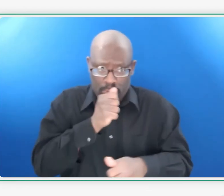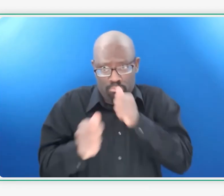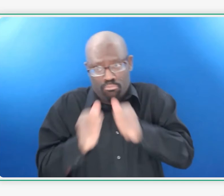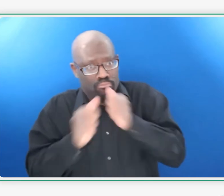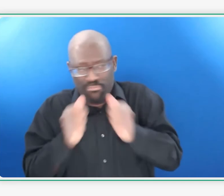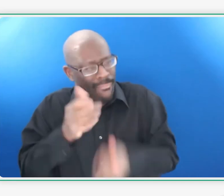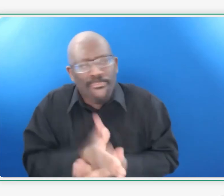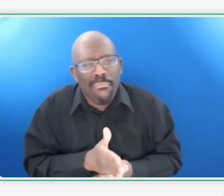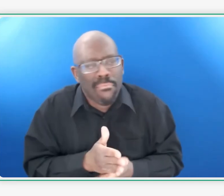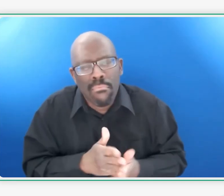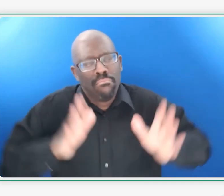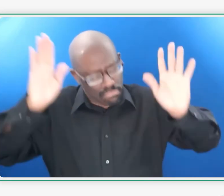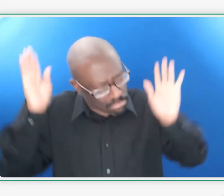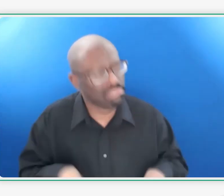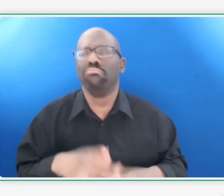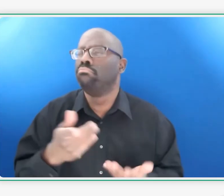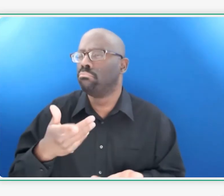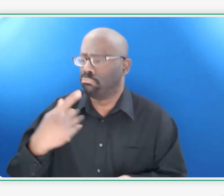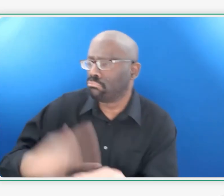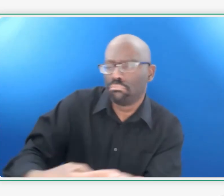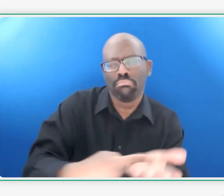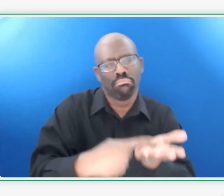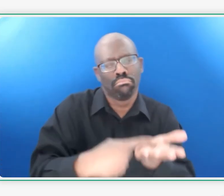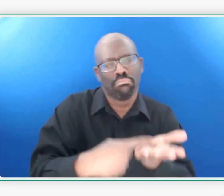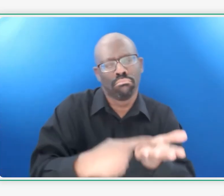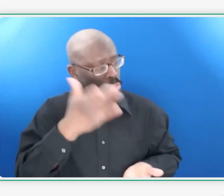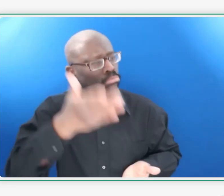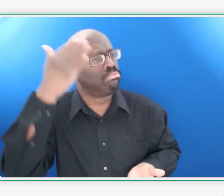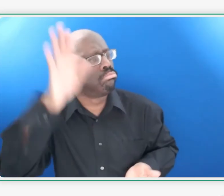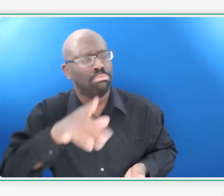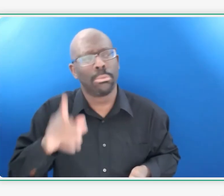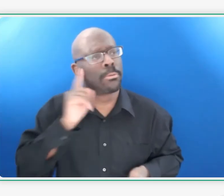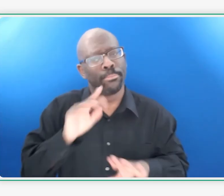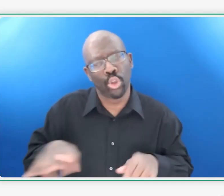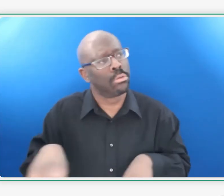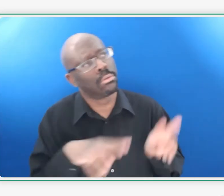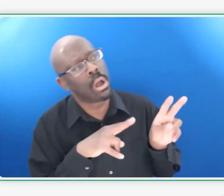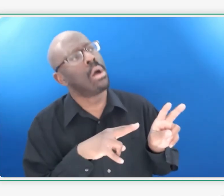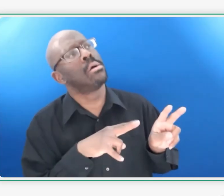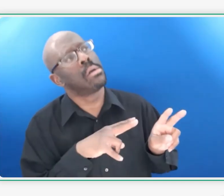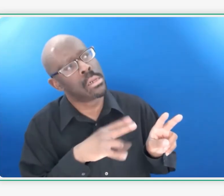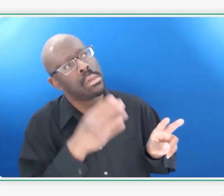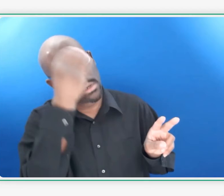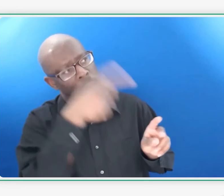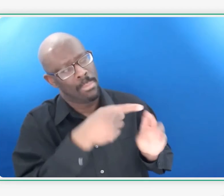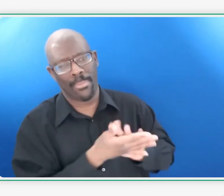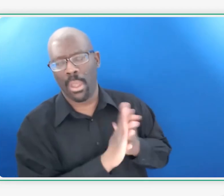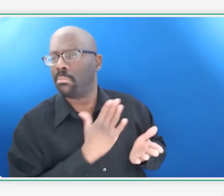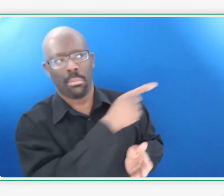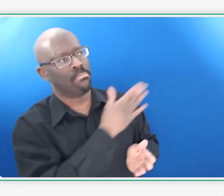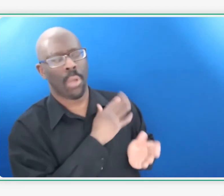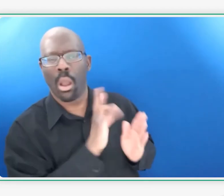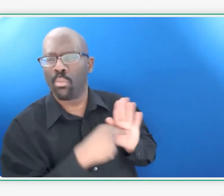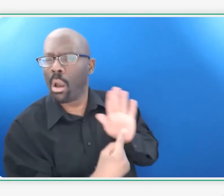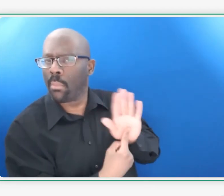And again, it's really important to dismantle this idea that talking about finances is taboo. We need to have these open